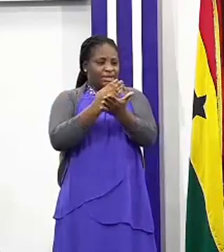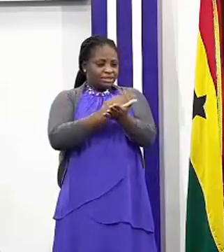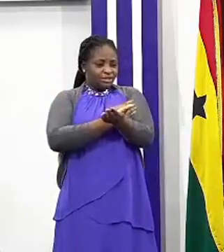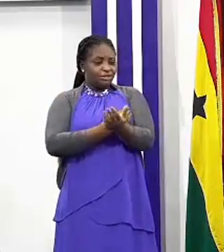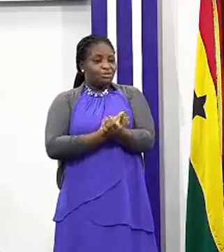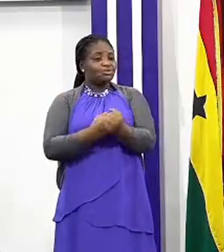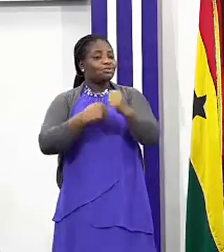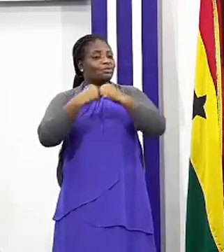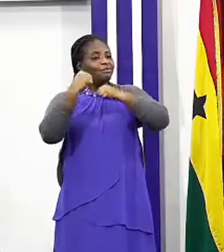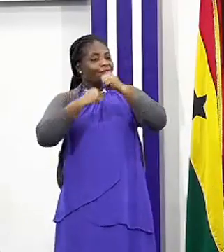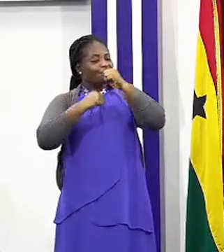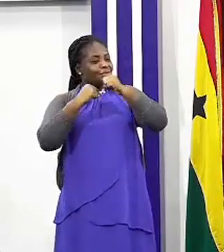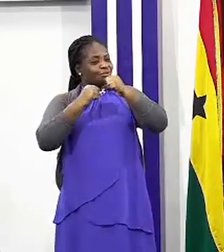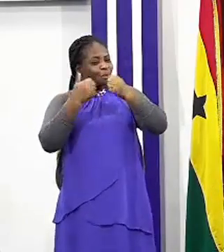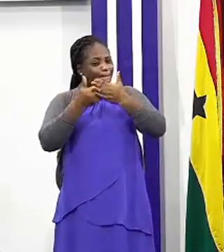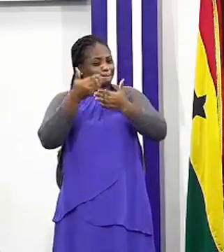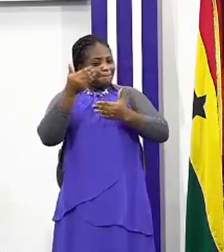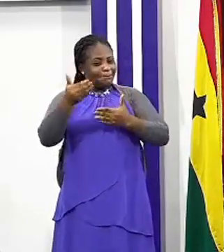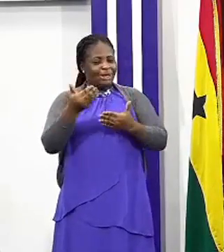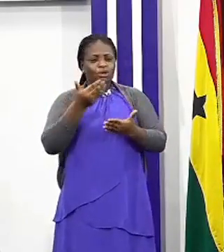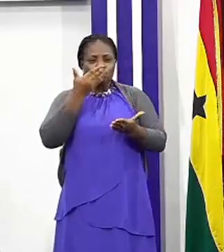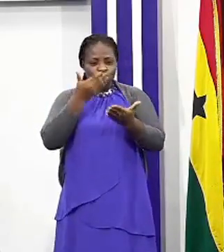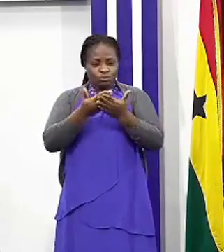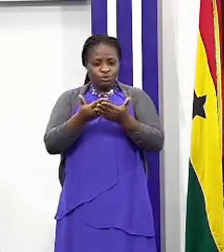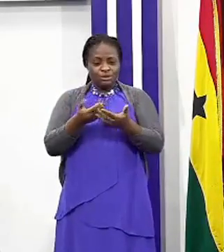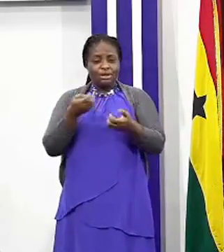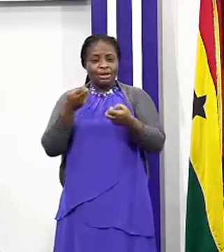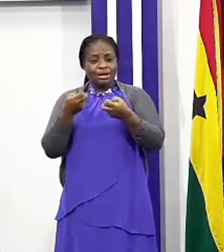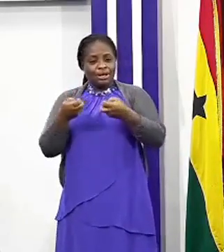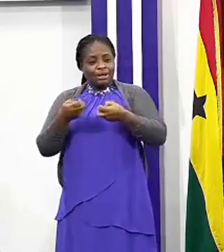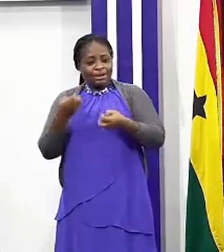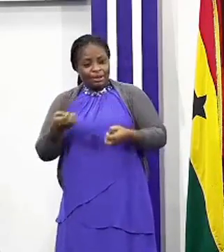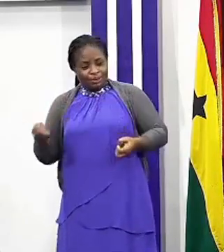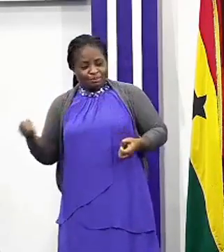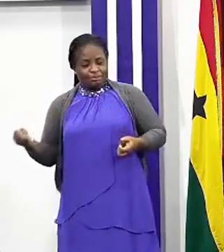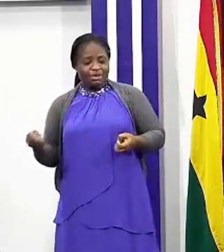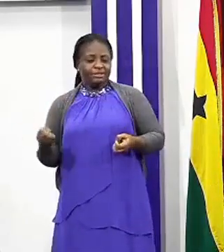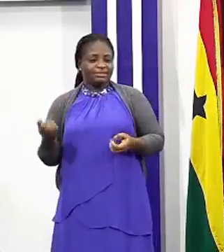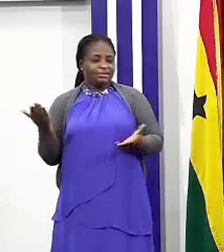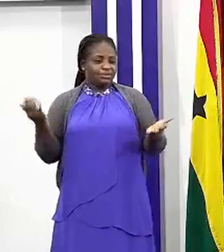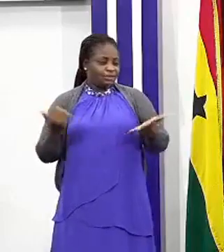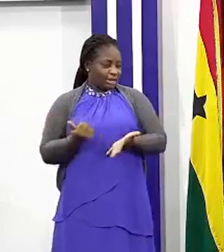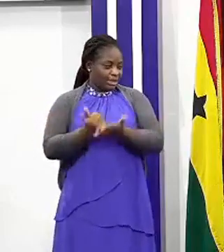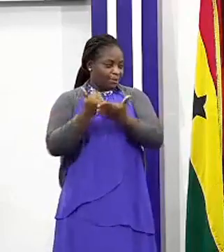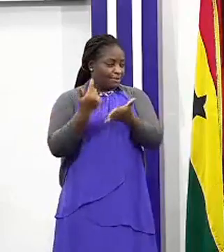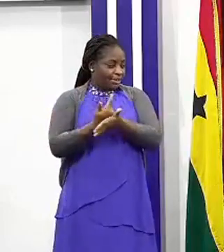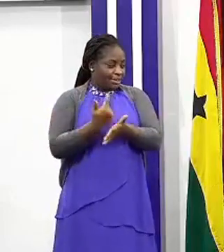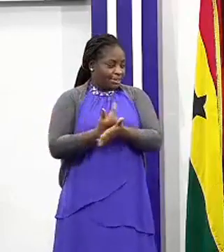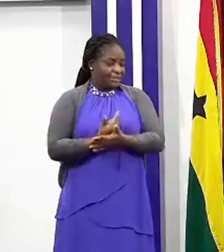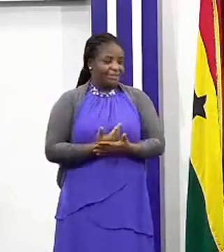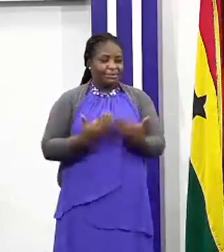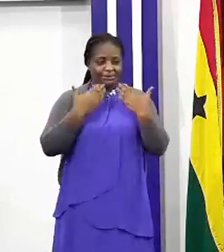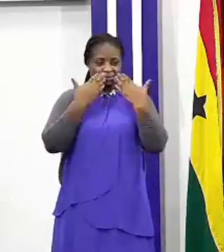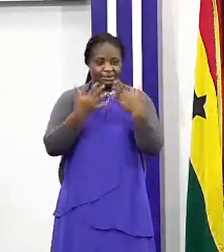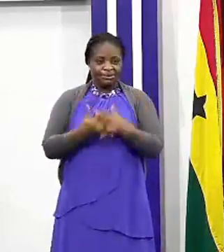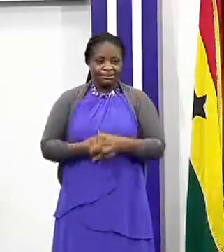you know, quality work towards medical and public health in Ghana. Thank you.